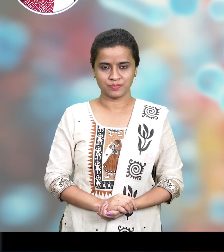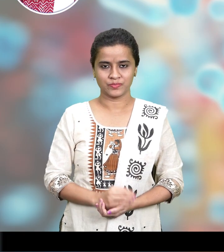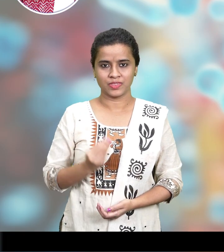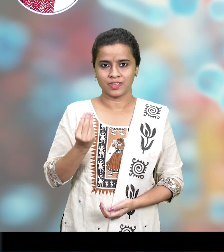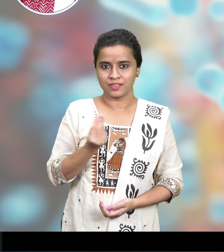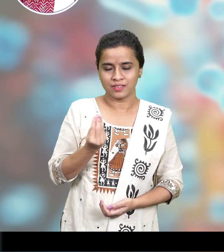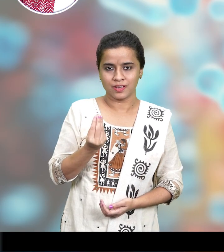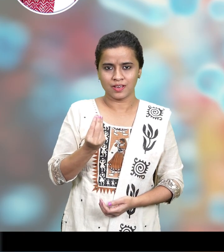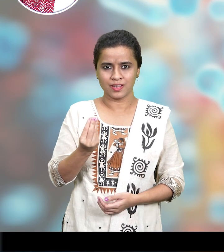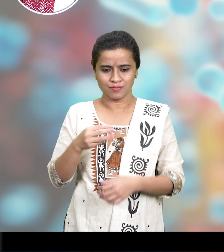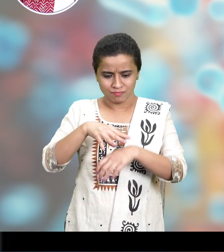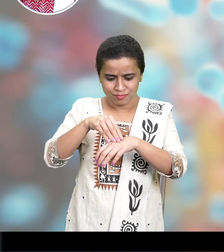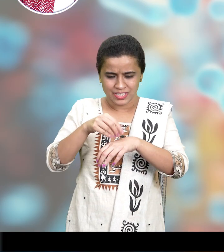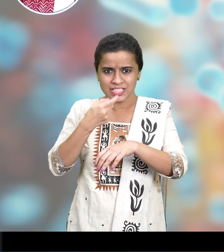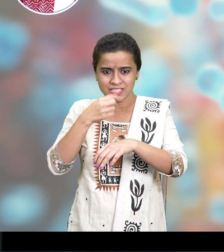some are fungi,